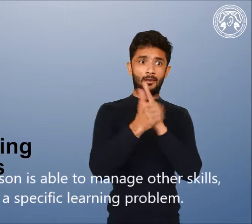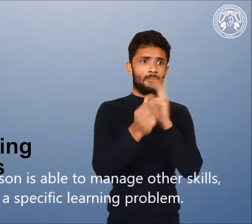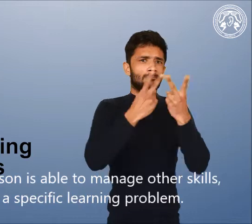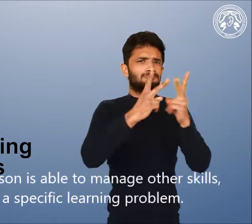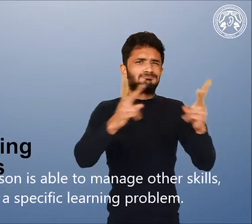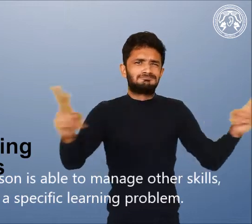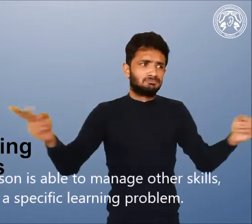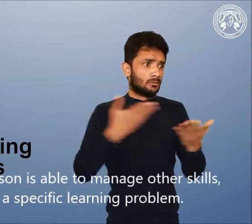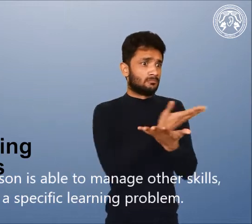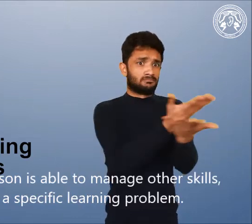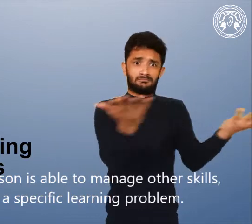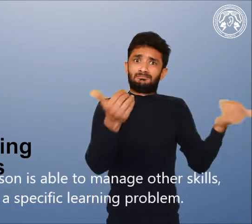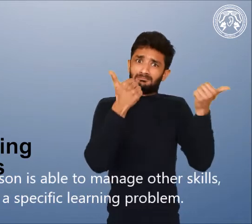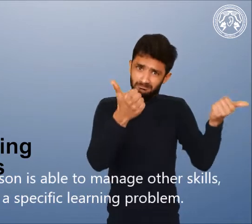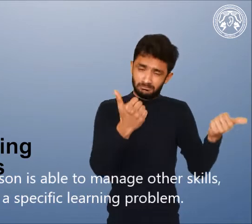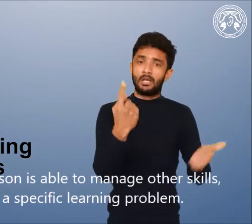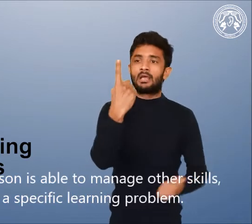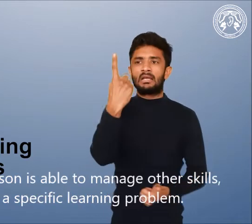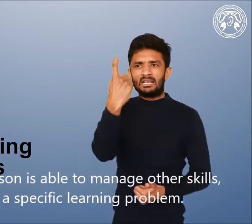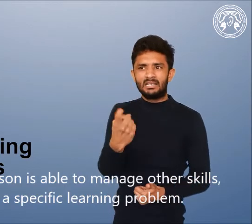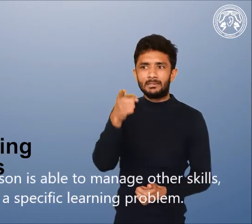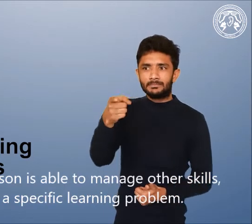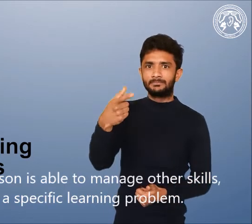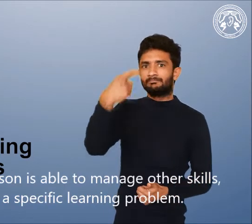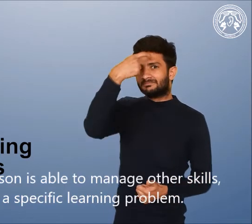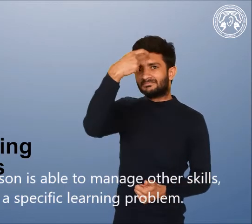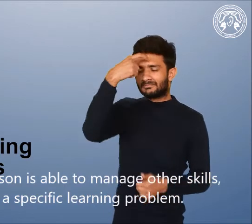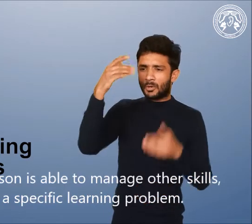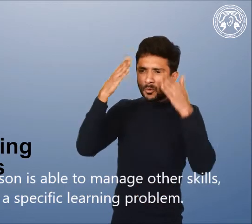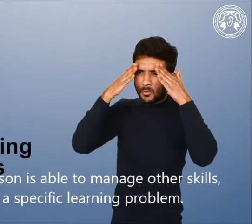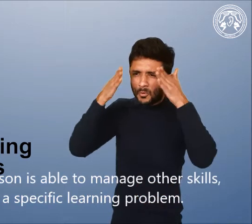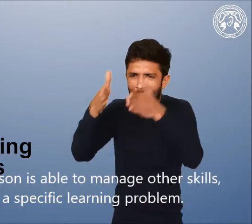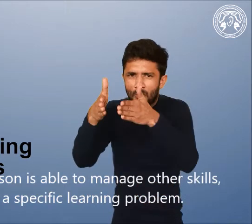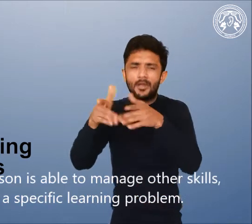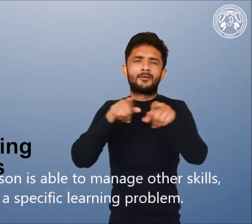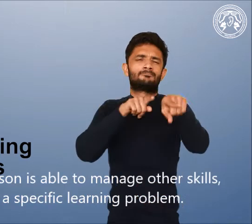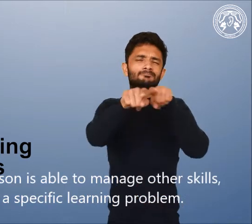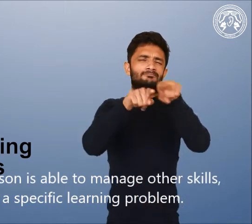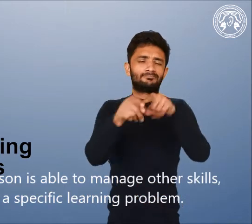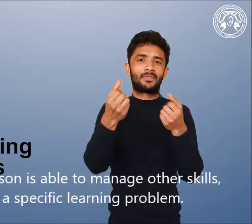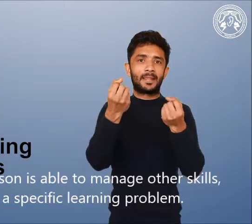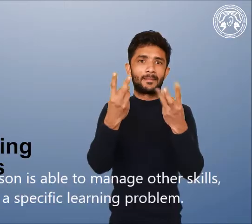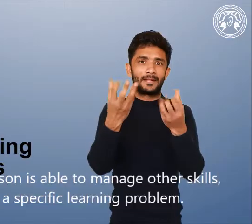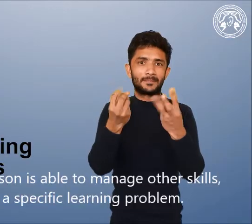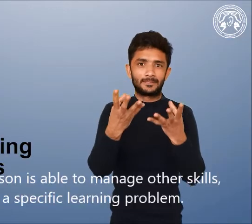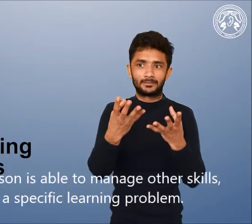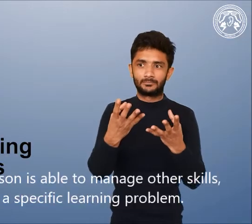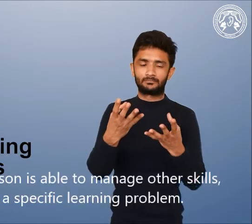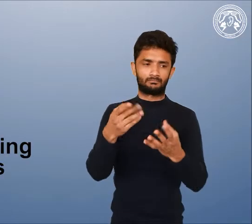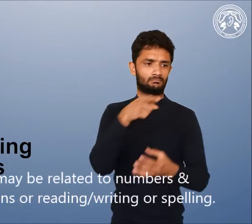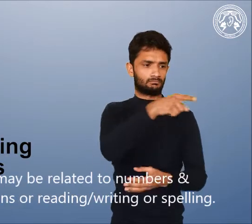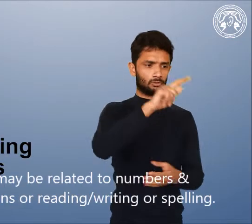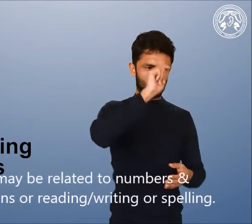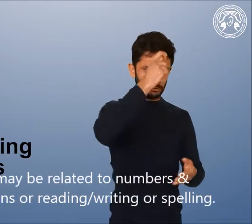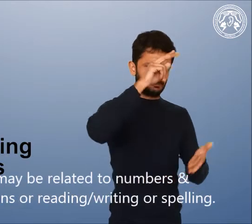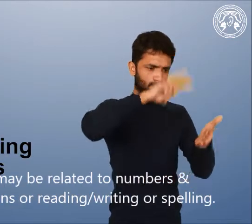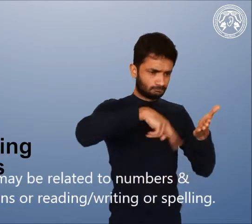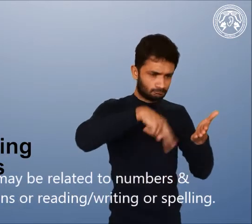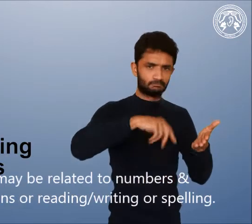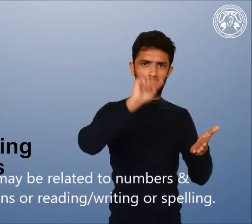It means that person is able to manage other skills but there is a specific learning problem. This may be related